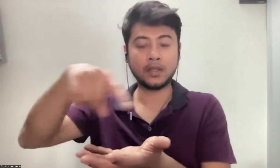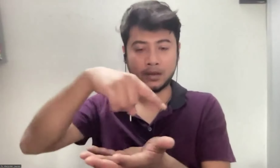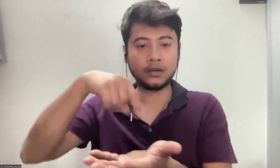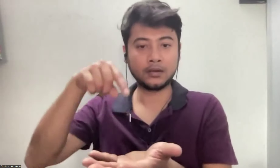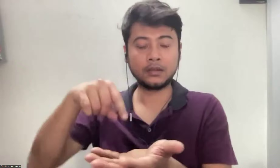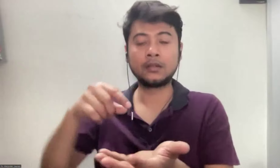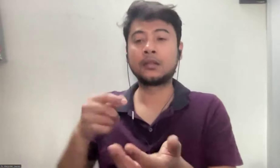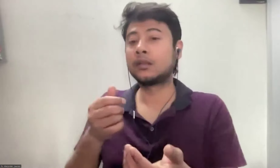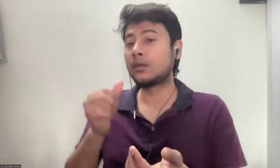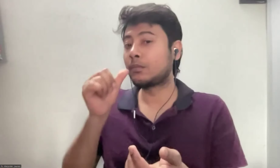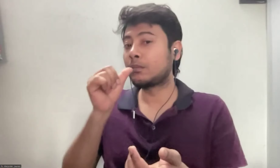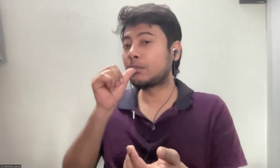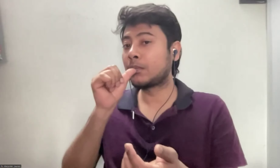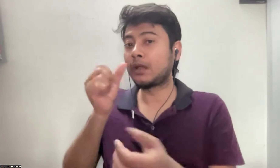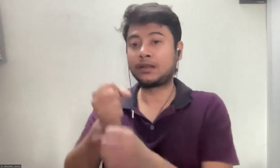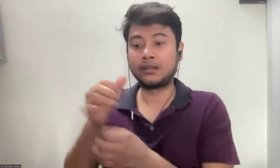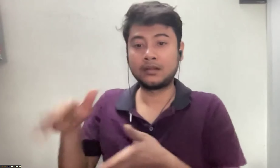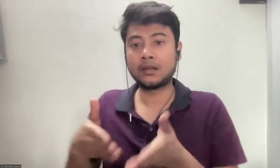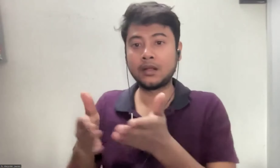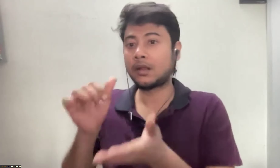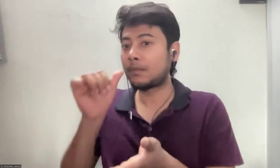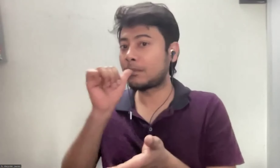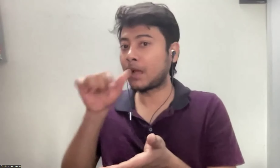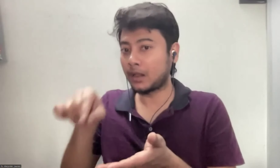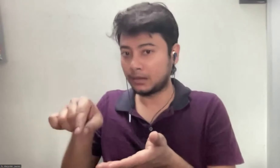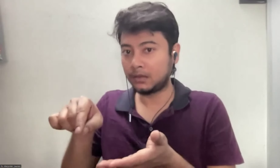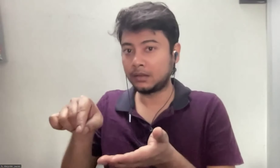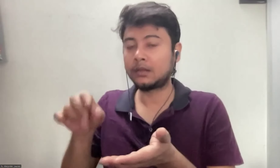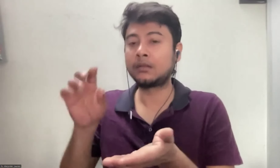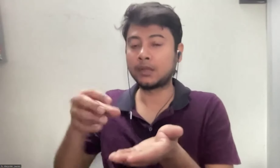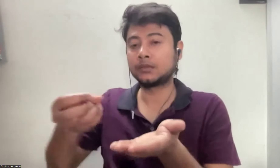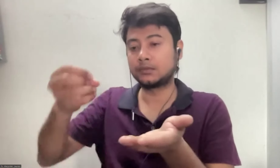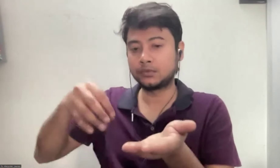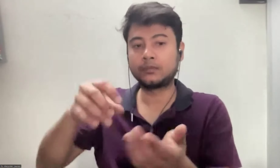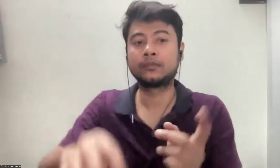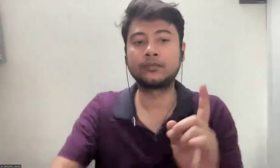would have seen the video. What is the first thing we will offer?